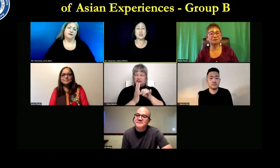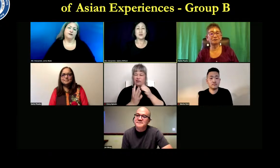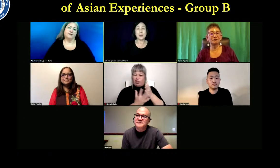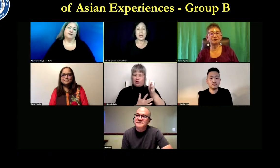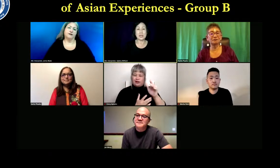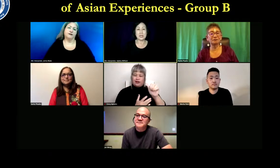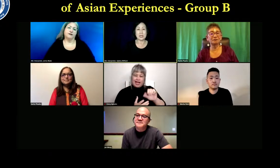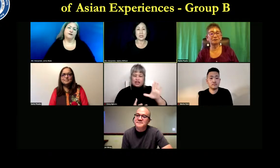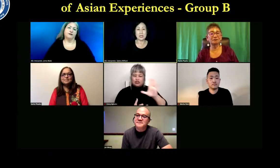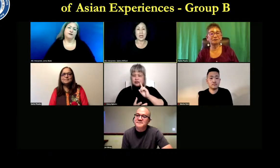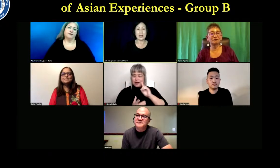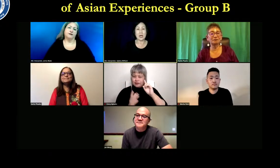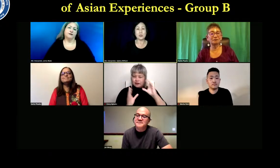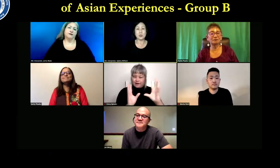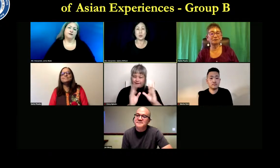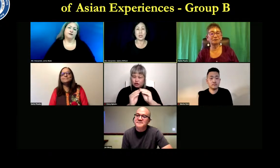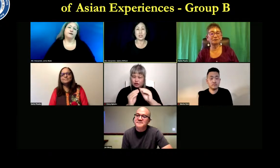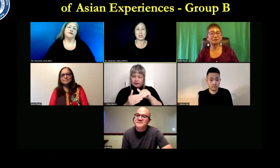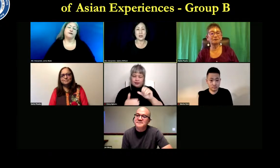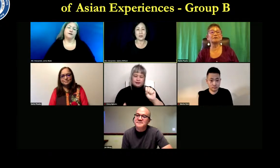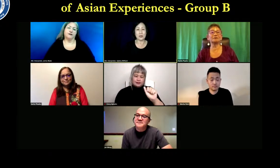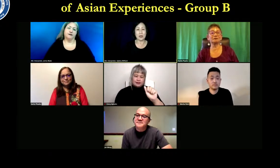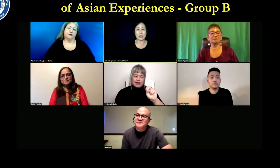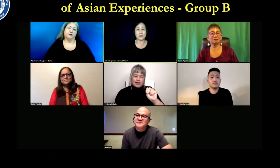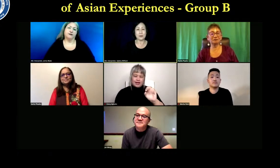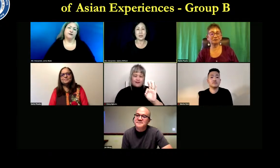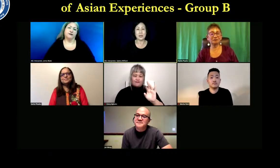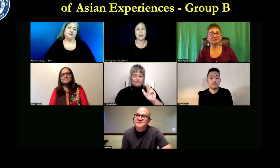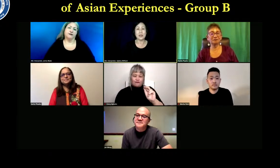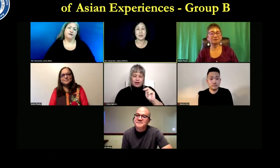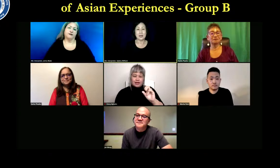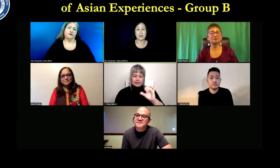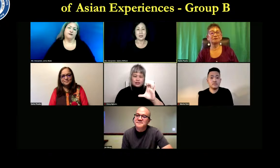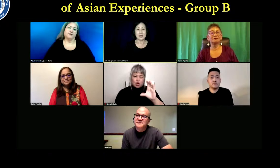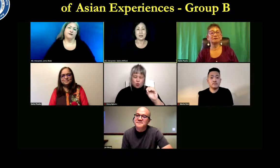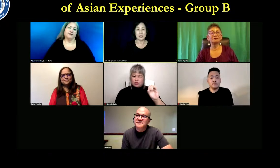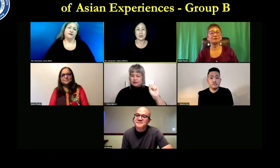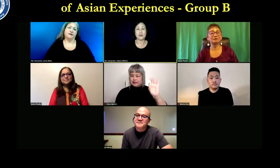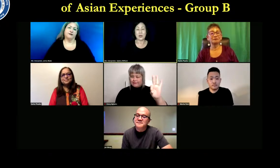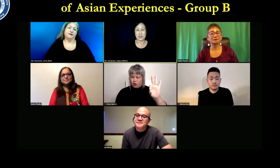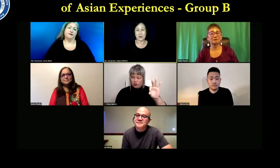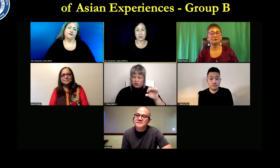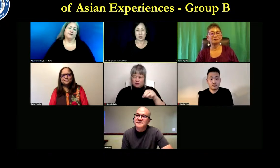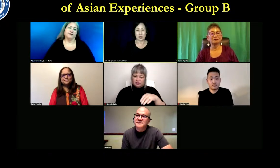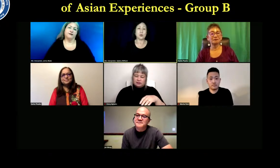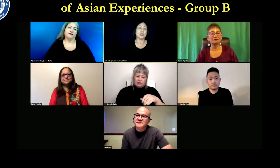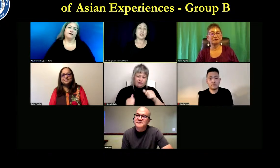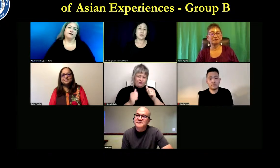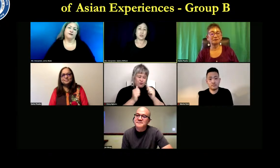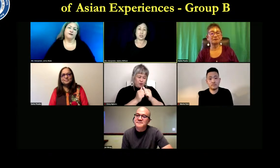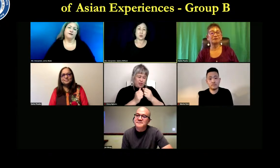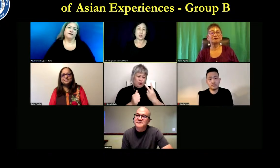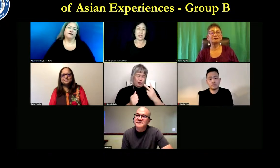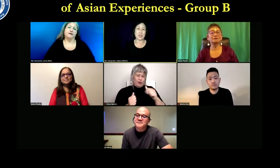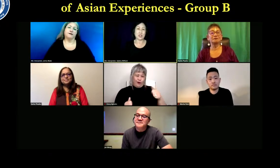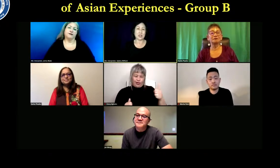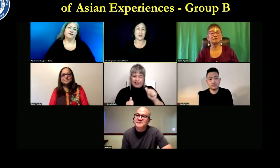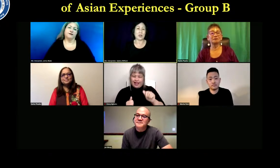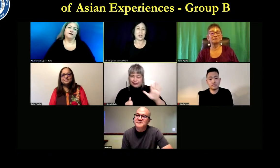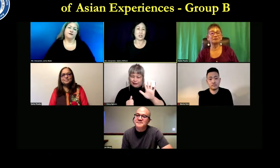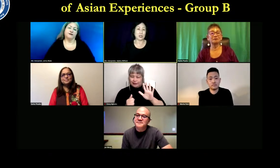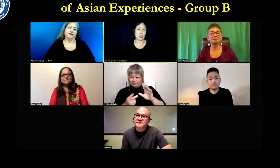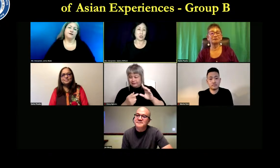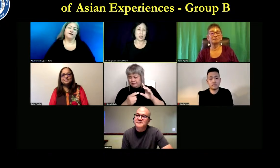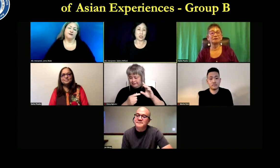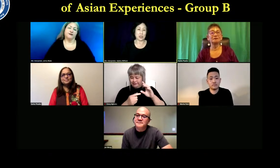I finally started to find my identity. And that was through the Asian Deaf in San Francisco is an Asian